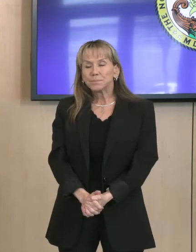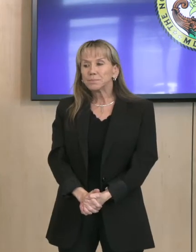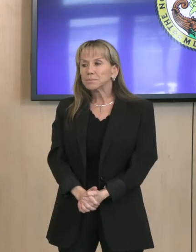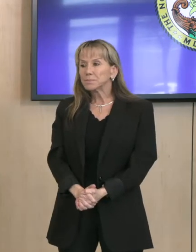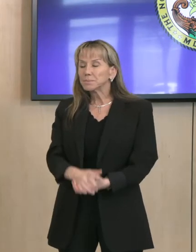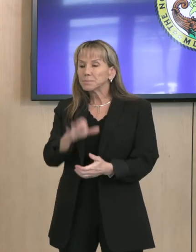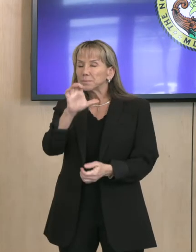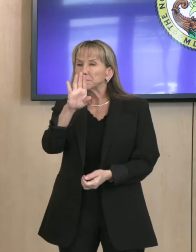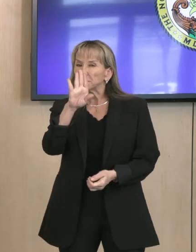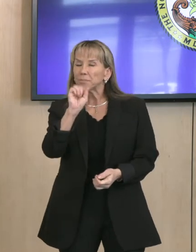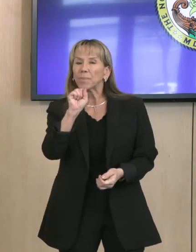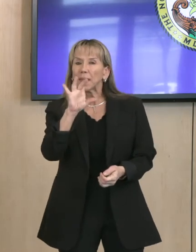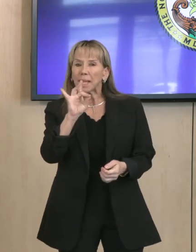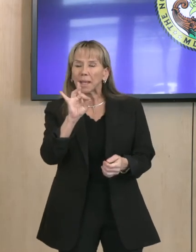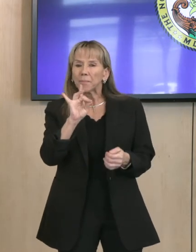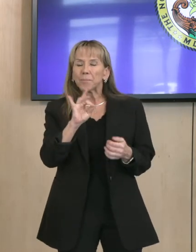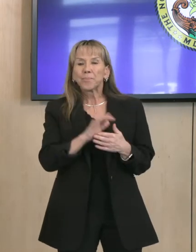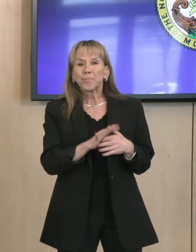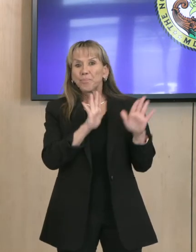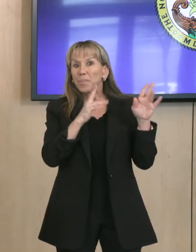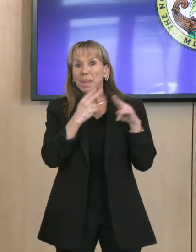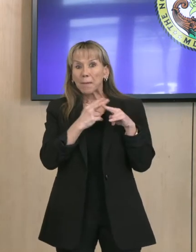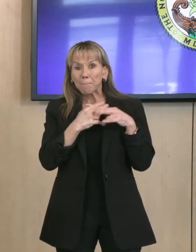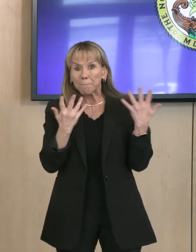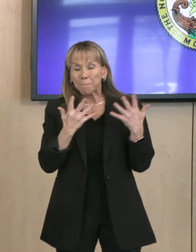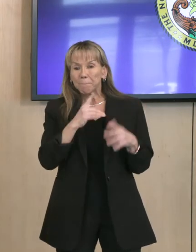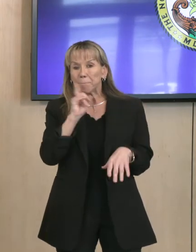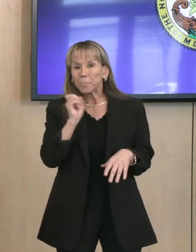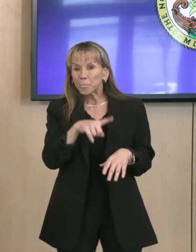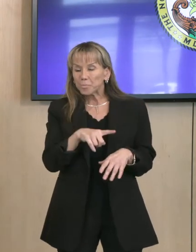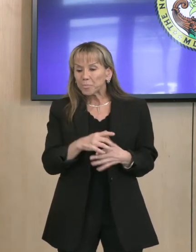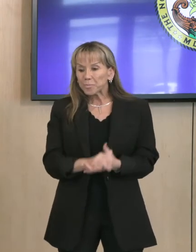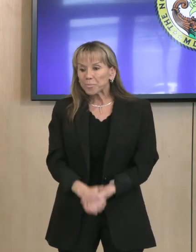CBS 8, can you please state your name and question?